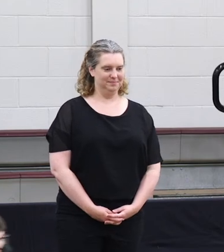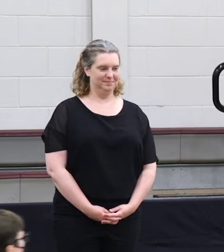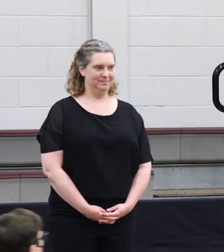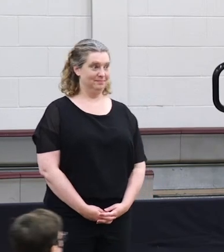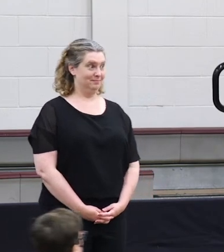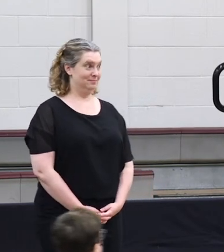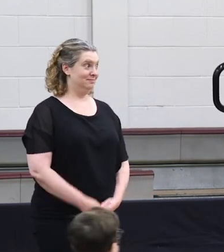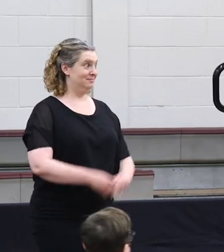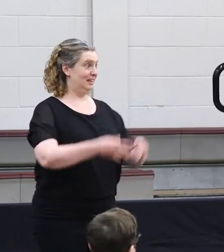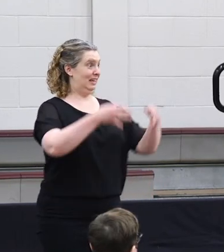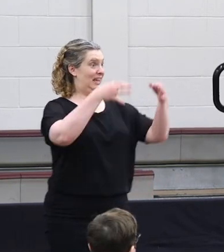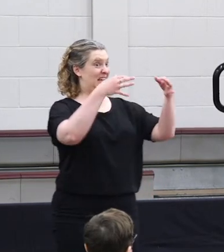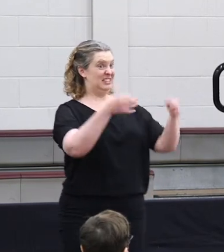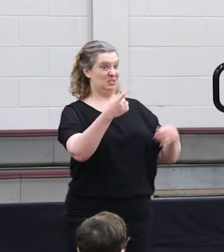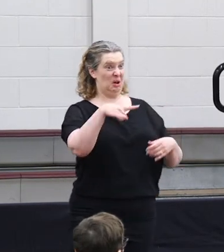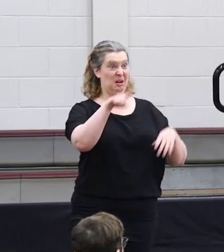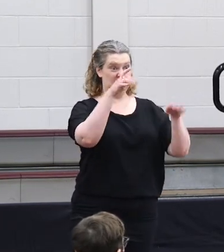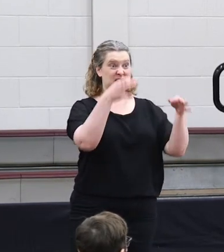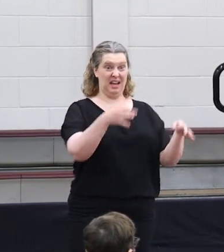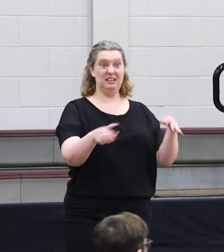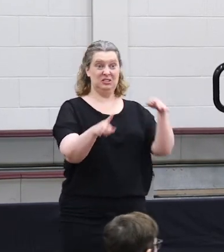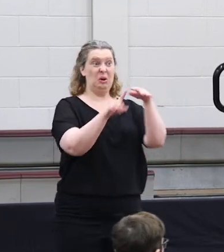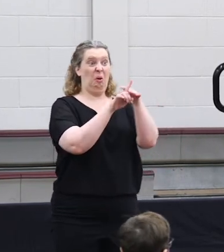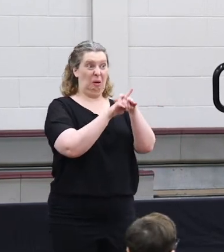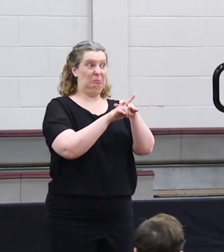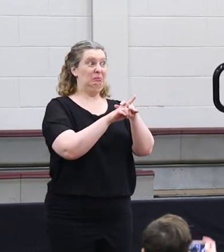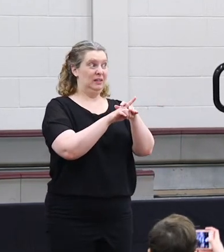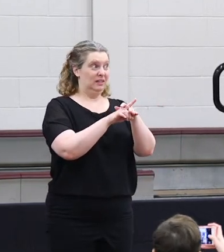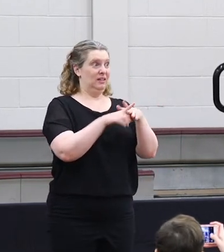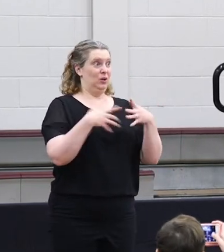I guess you all decided to show up.